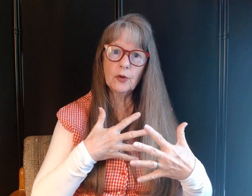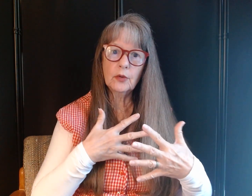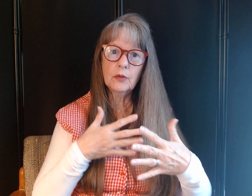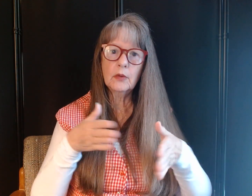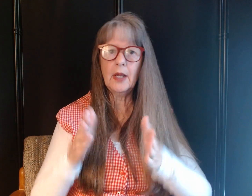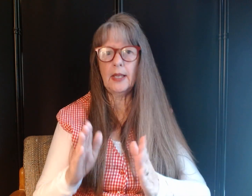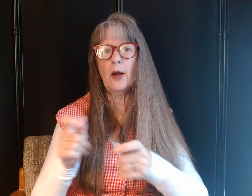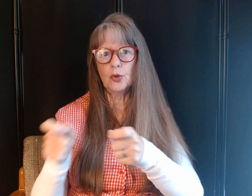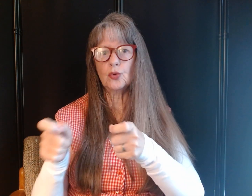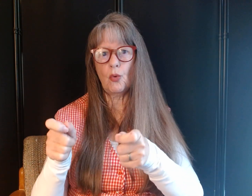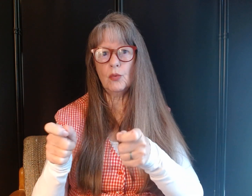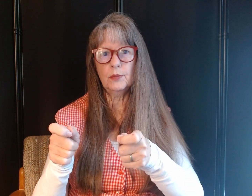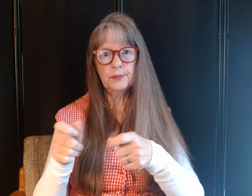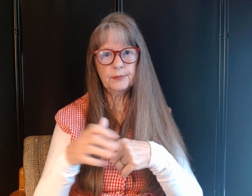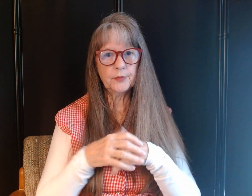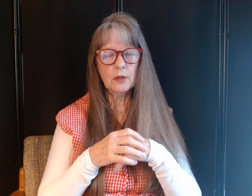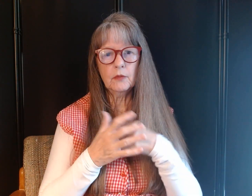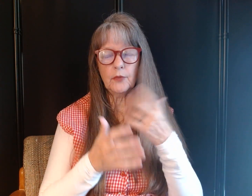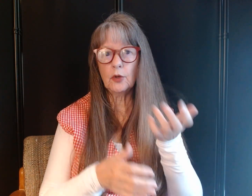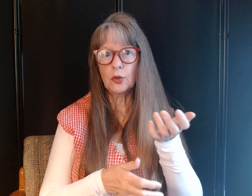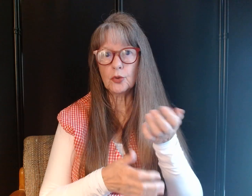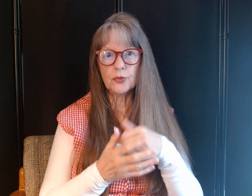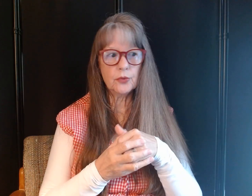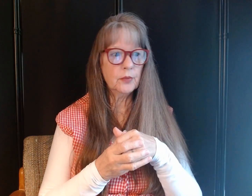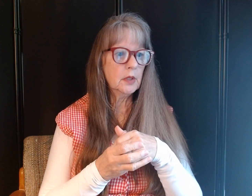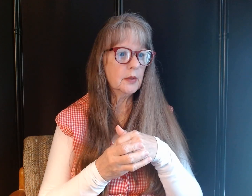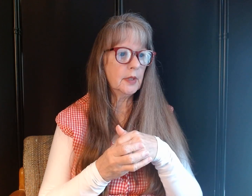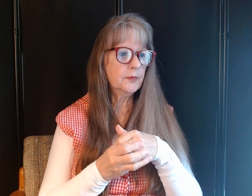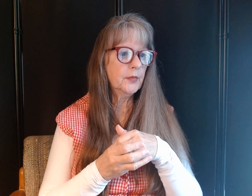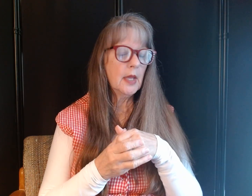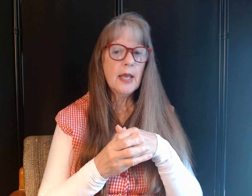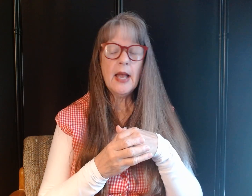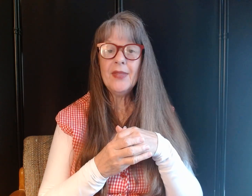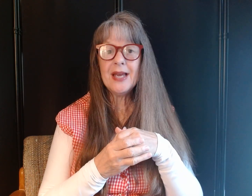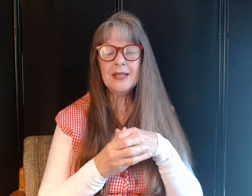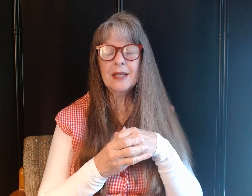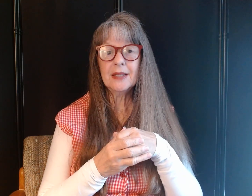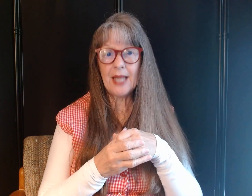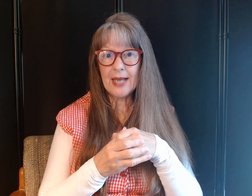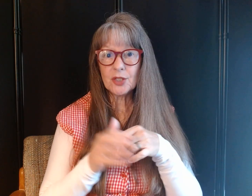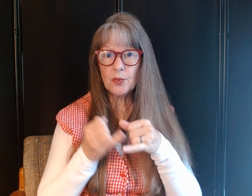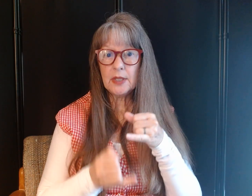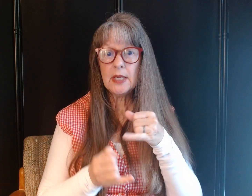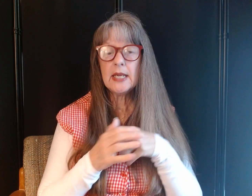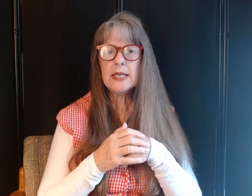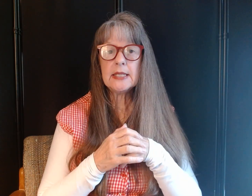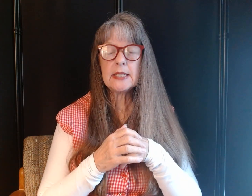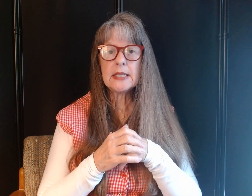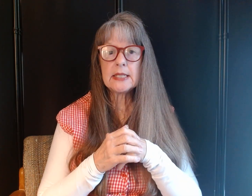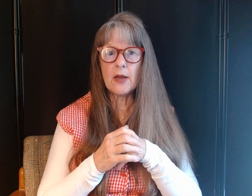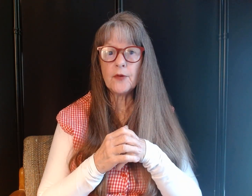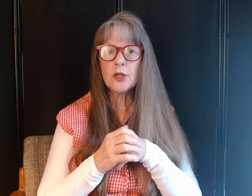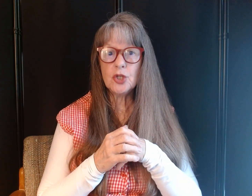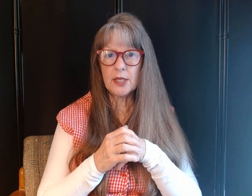Fear, allow control. Fear controls you, right? And then the last one is